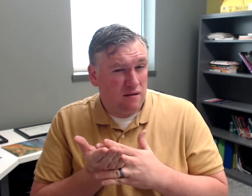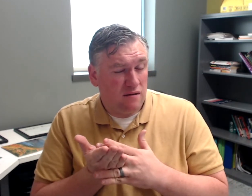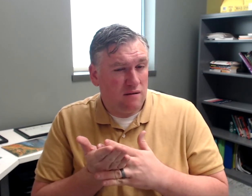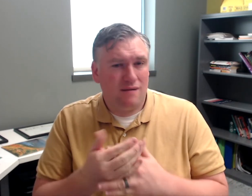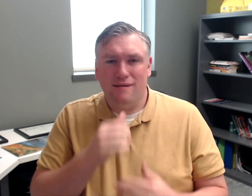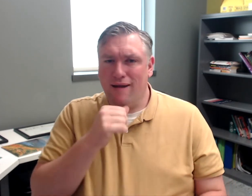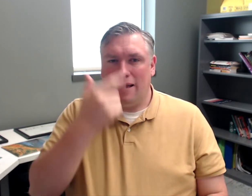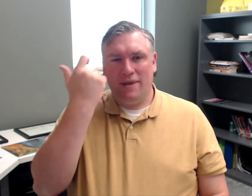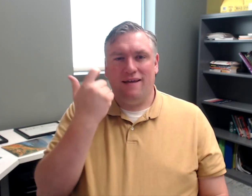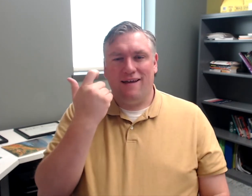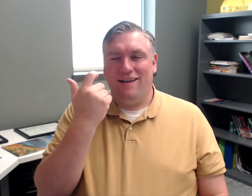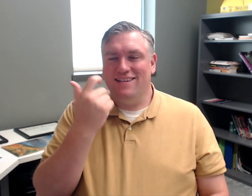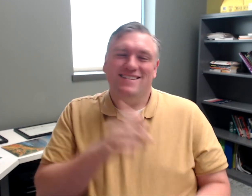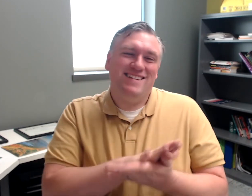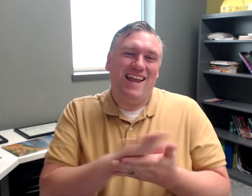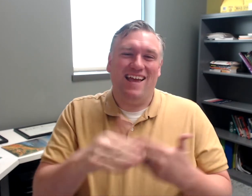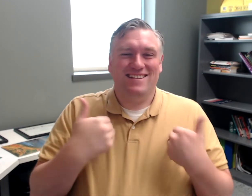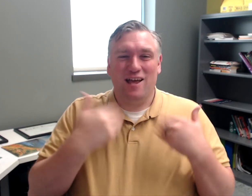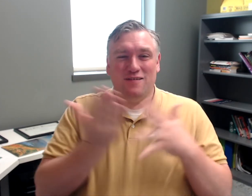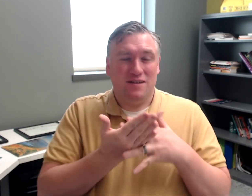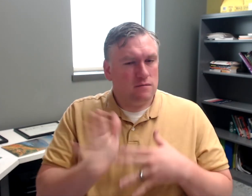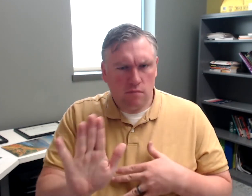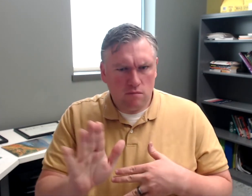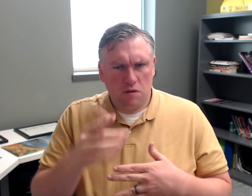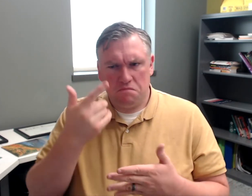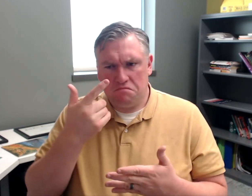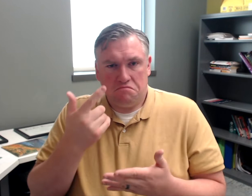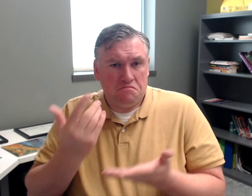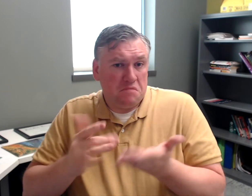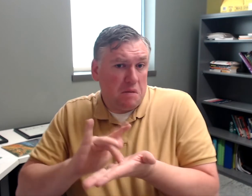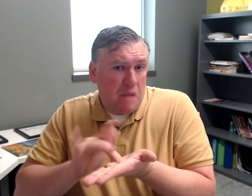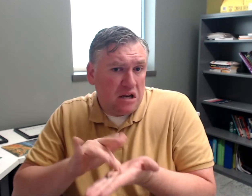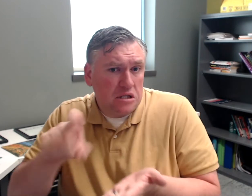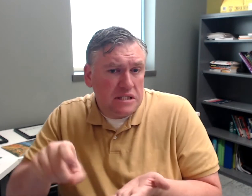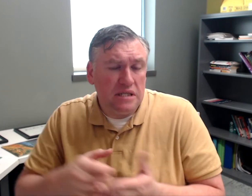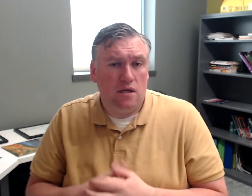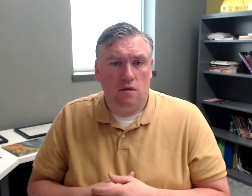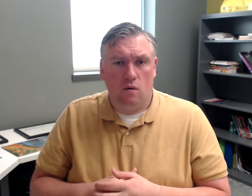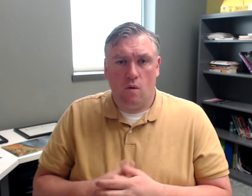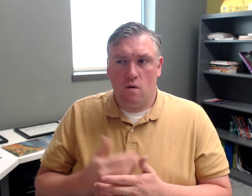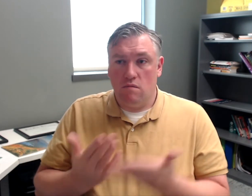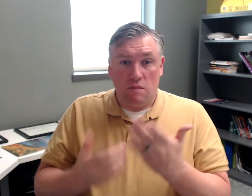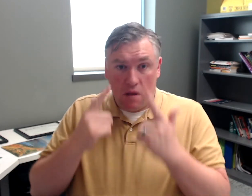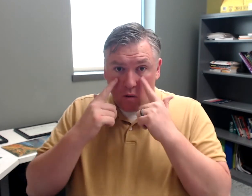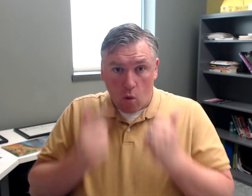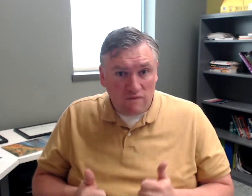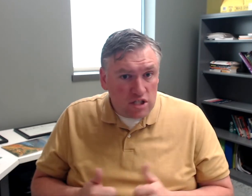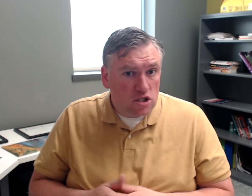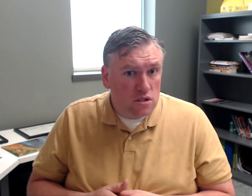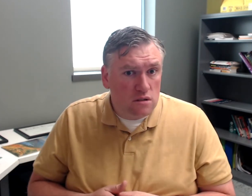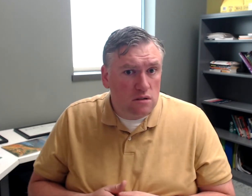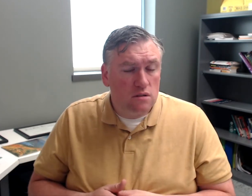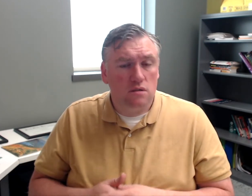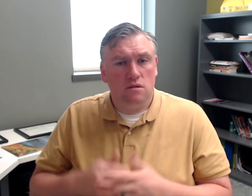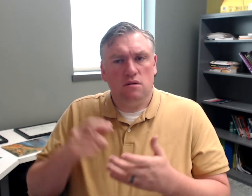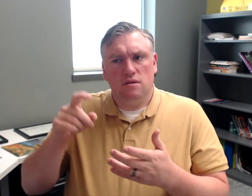Maybe students need a break, not because it's nice to have a break, but because maybe there's a medical need or a low vision student